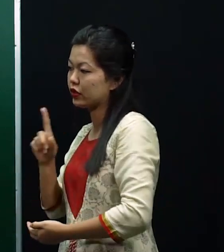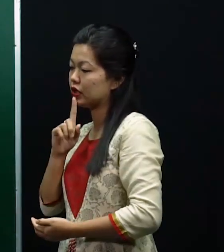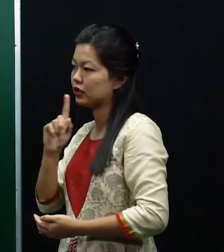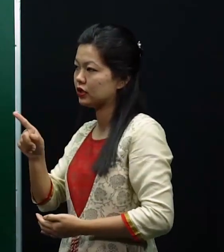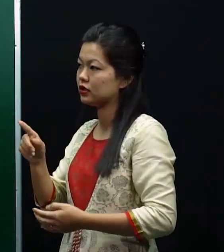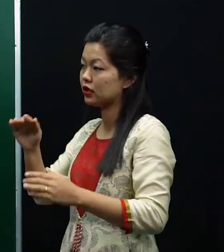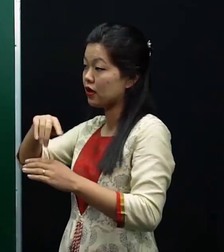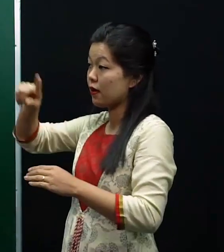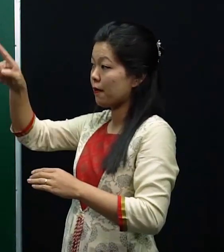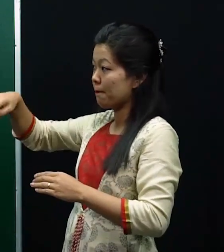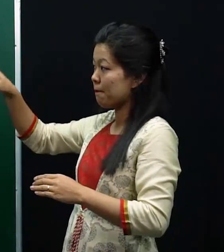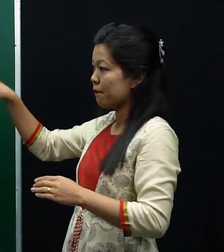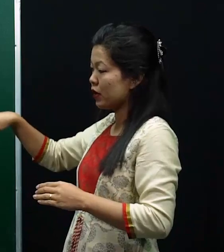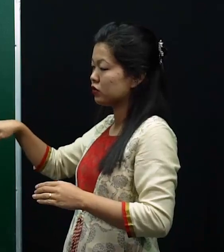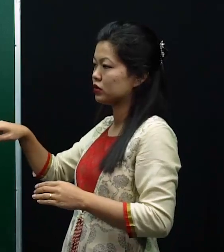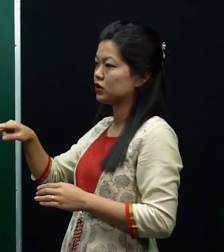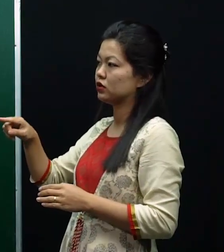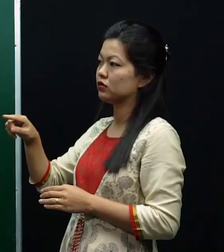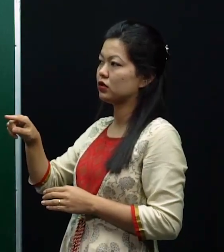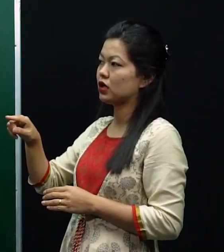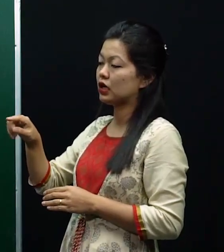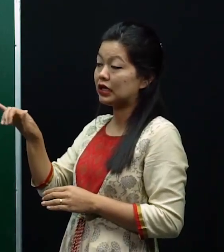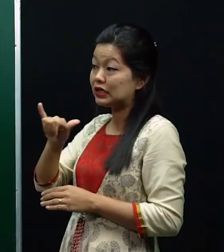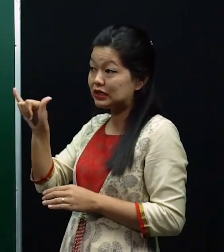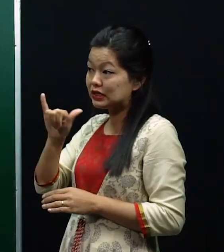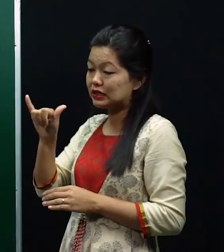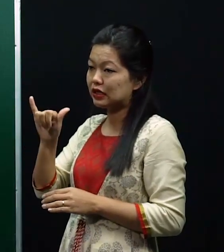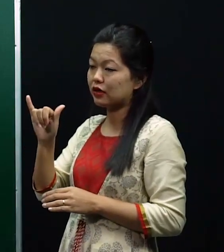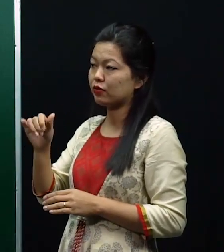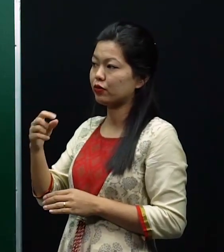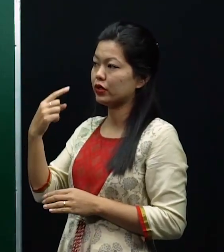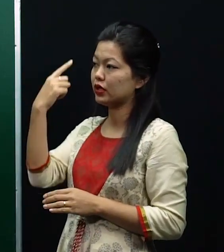the story that was told to her by her own